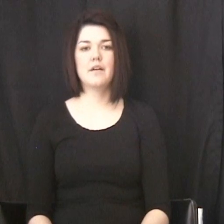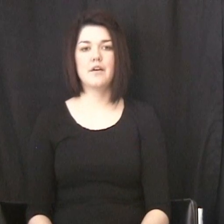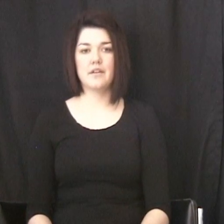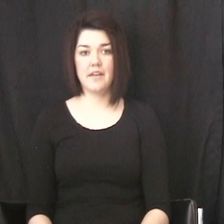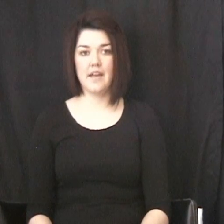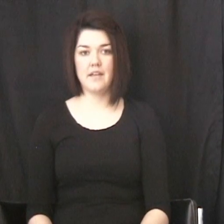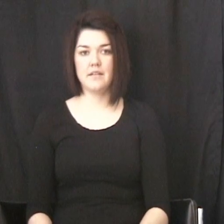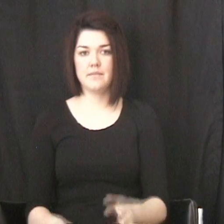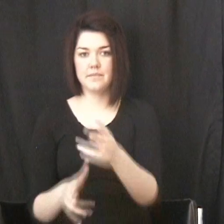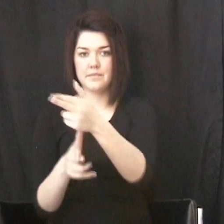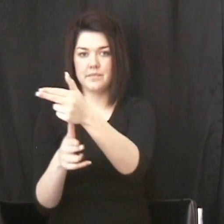hurricane,